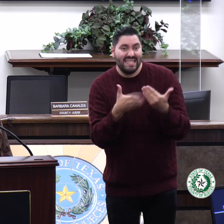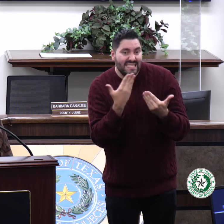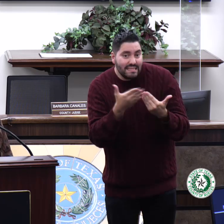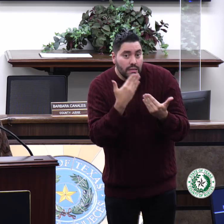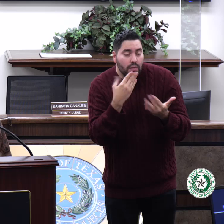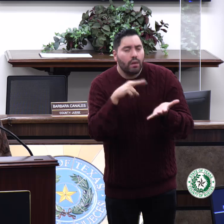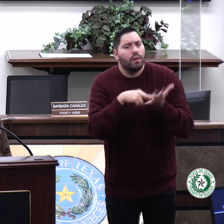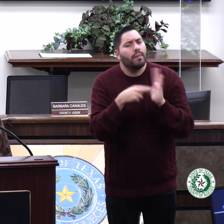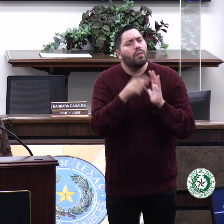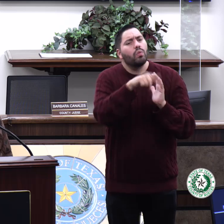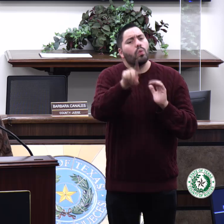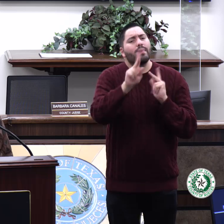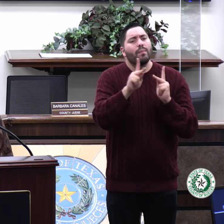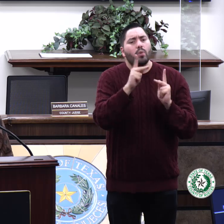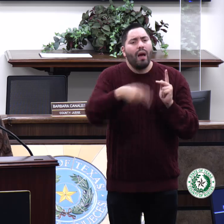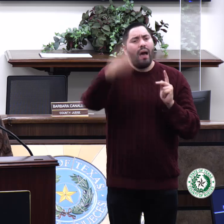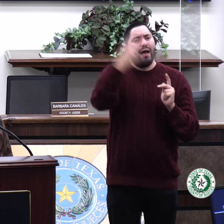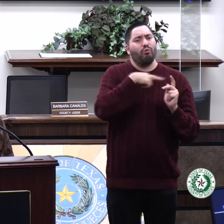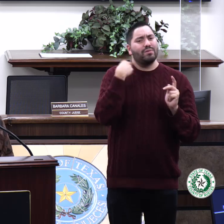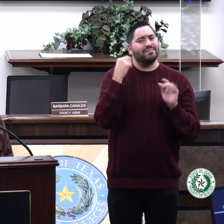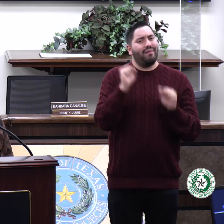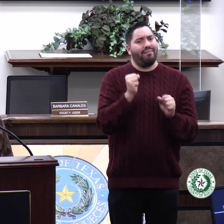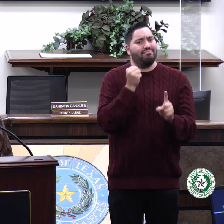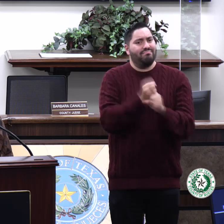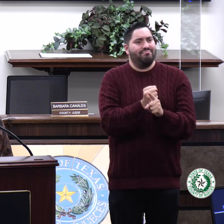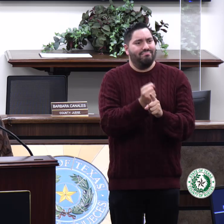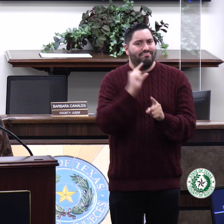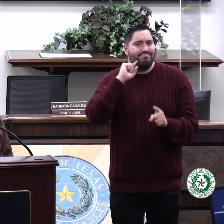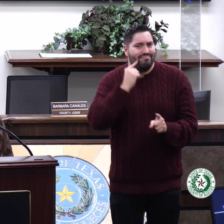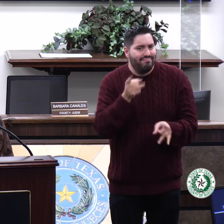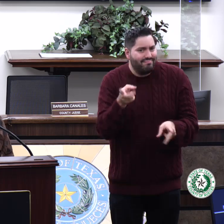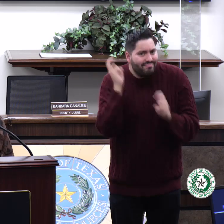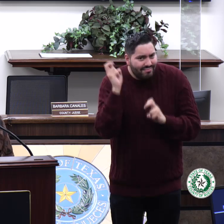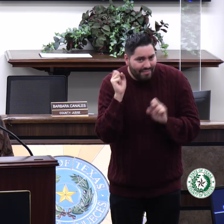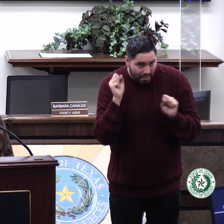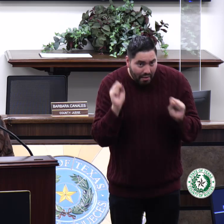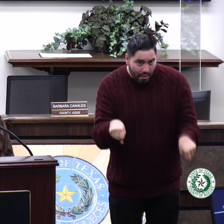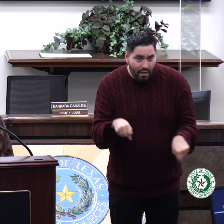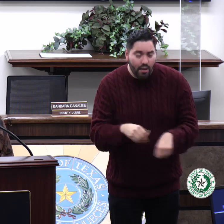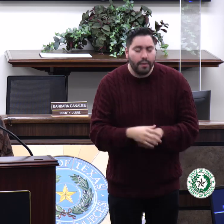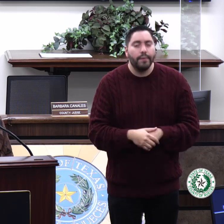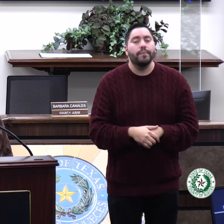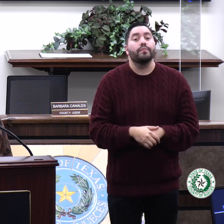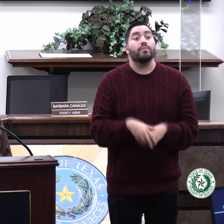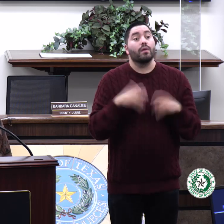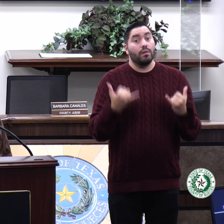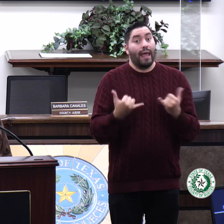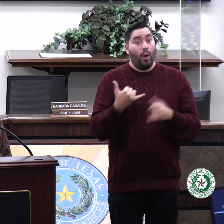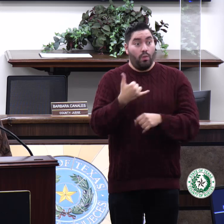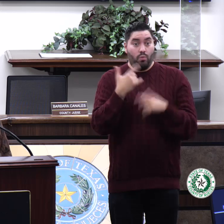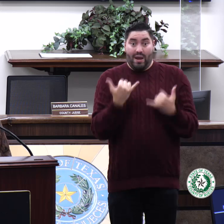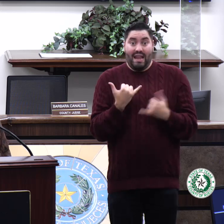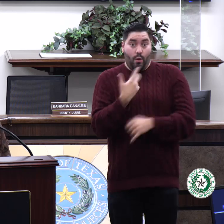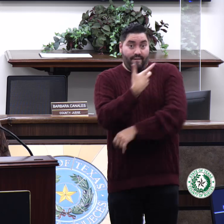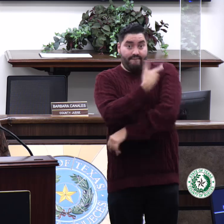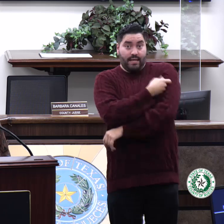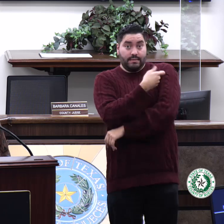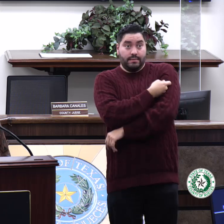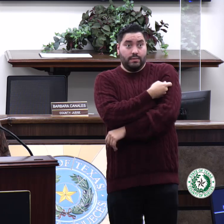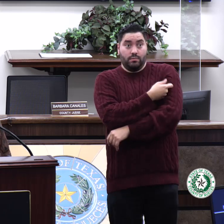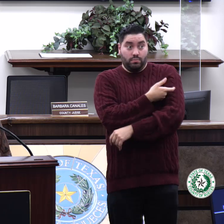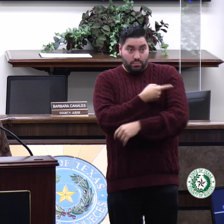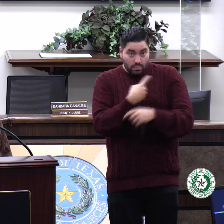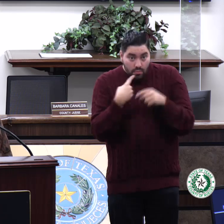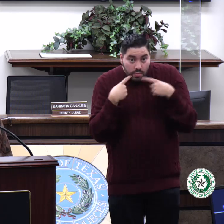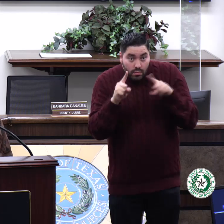to those vulnerable people. We also don't know exactly how effective these current vaccines are against this new